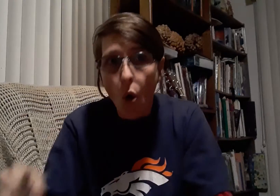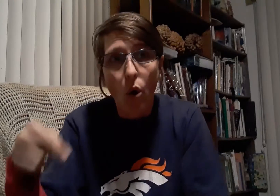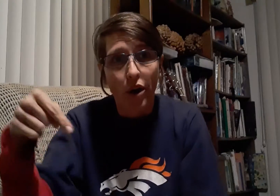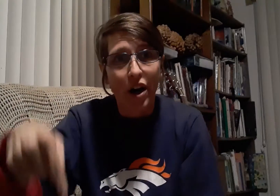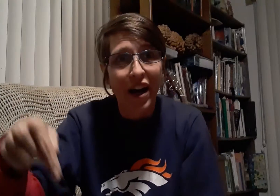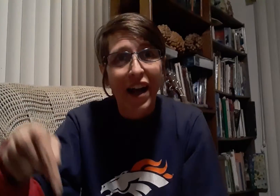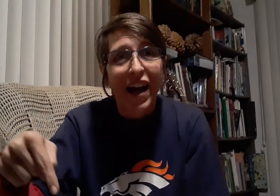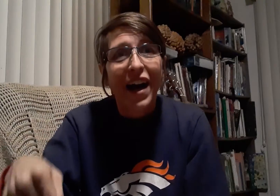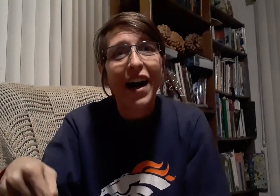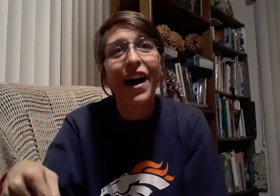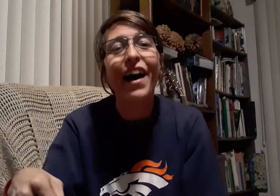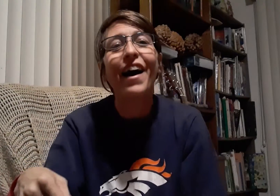floor.